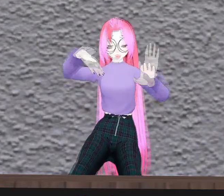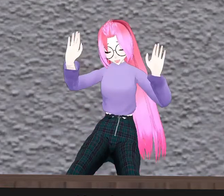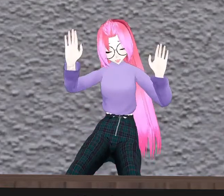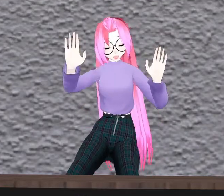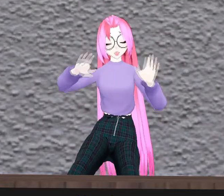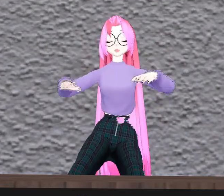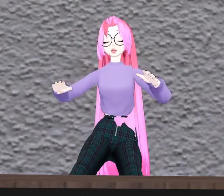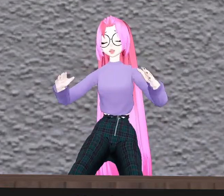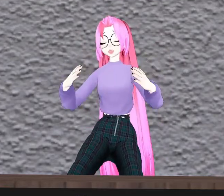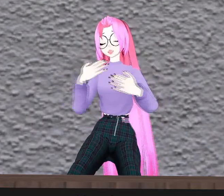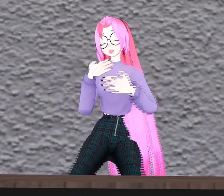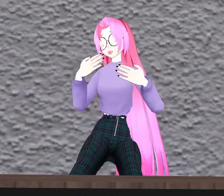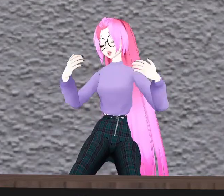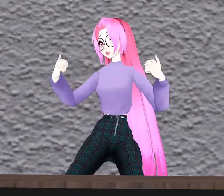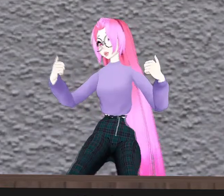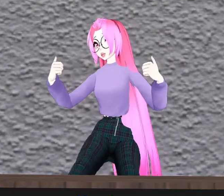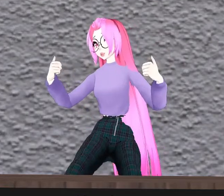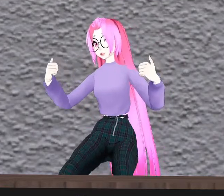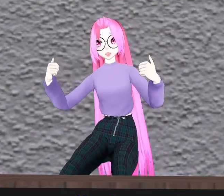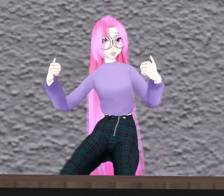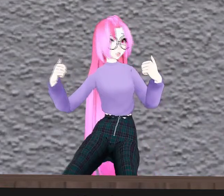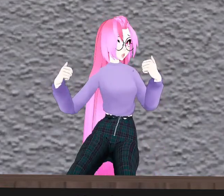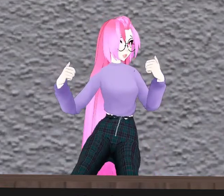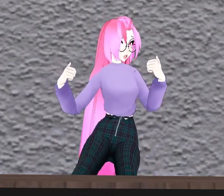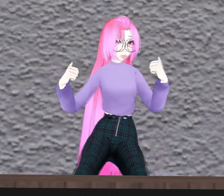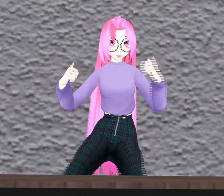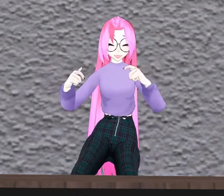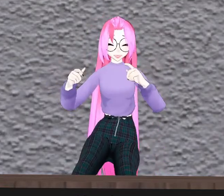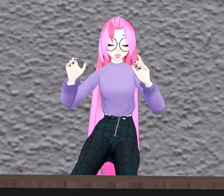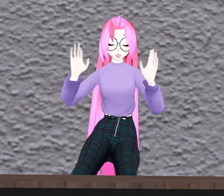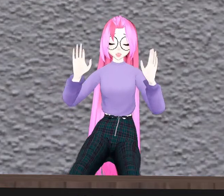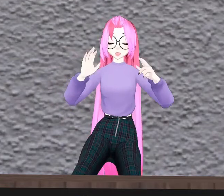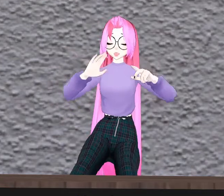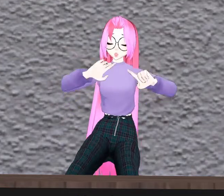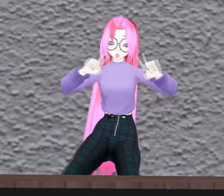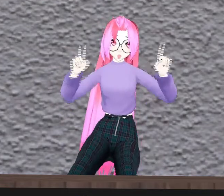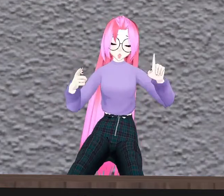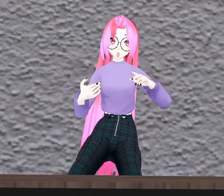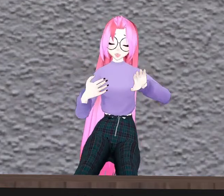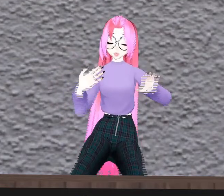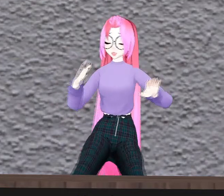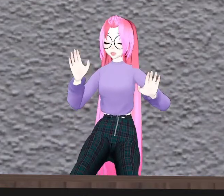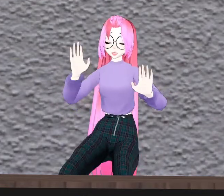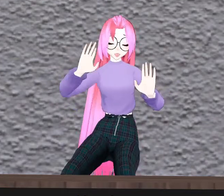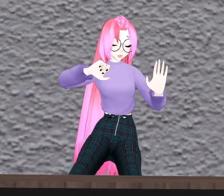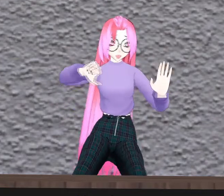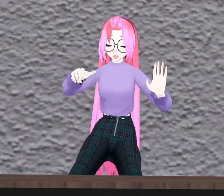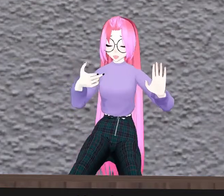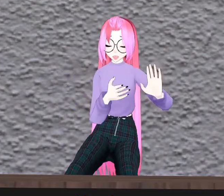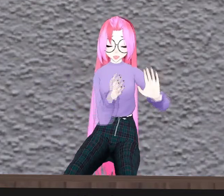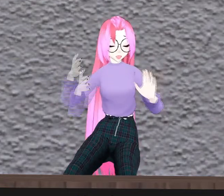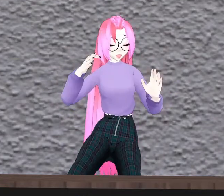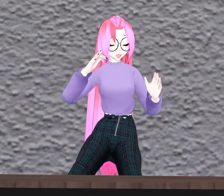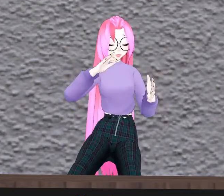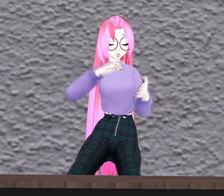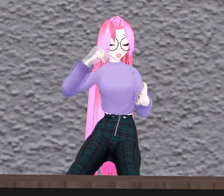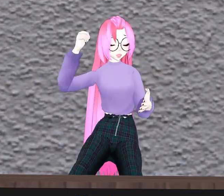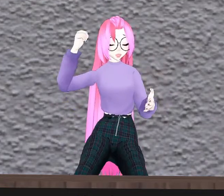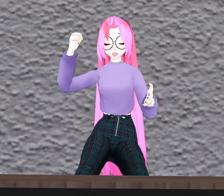or whatever. And that's cool. I hope that you guys will learn a lot. But before we start, is there anything that you guys want me to